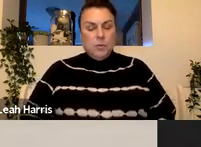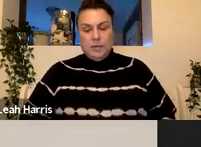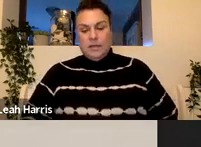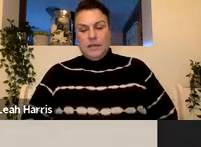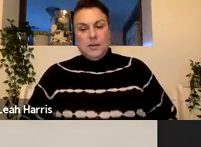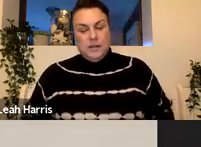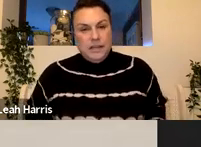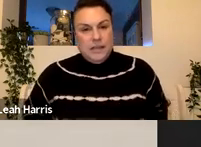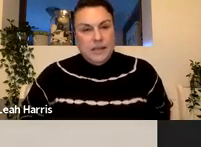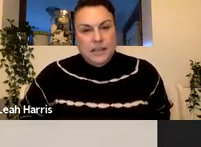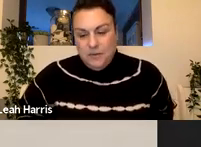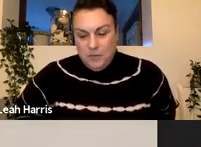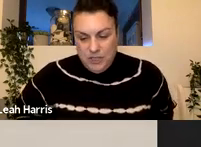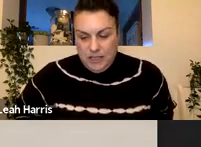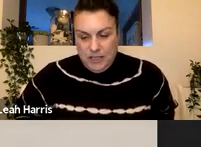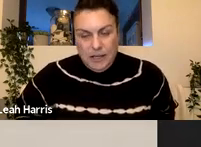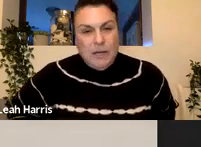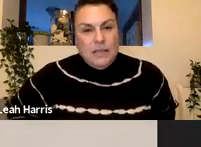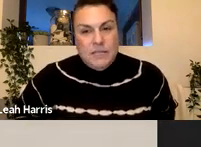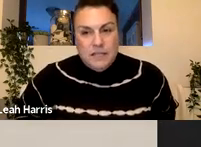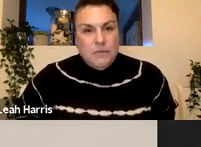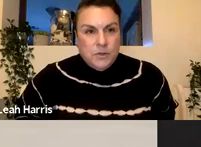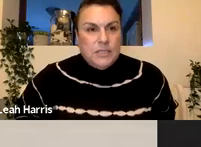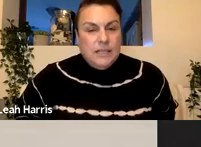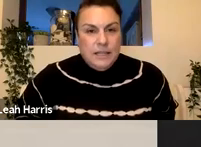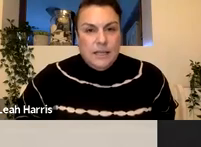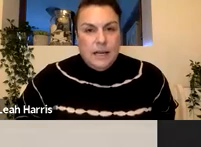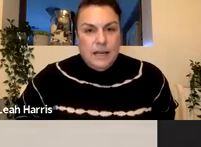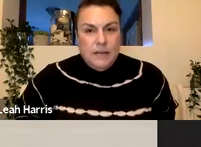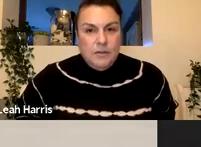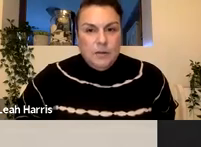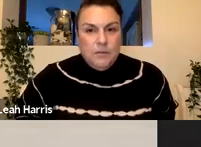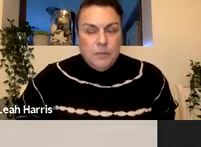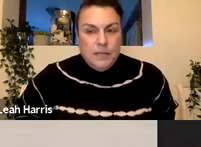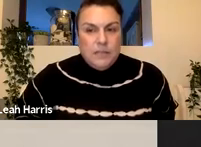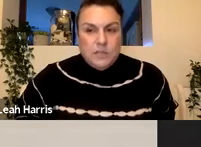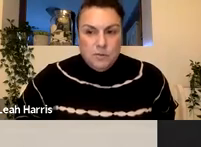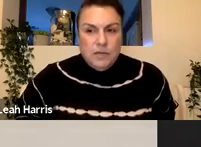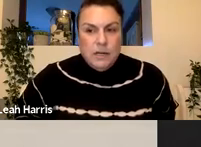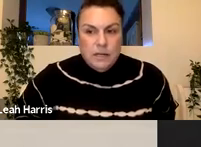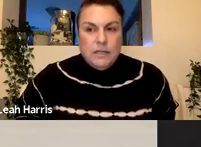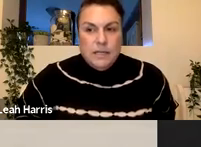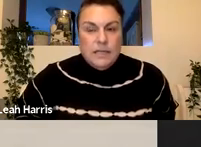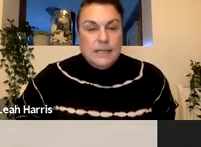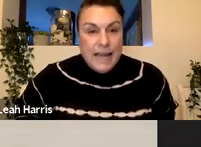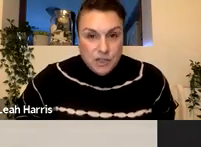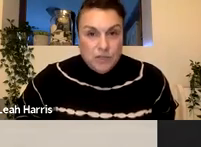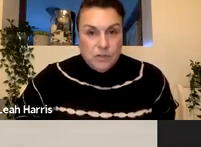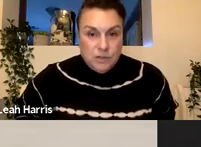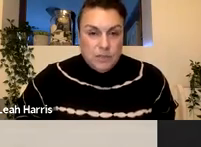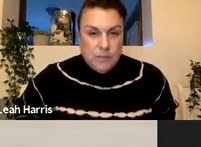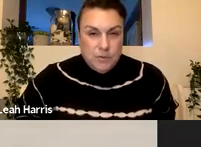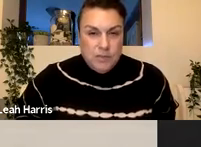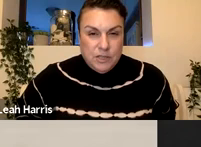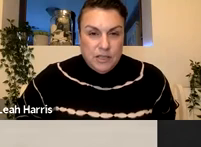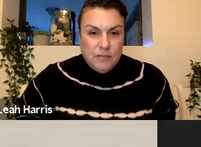so here uh in virginia i mean and let me say first again that i you know i've been serving on the national